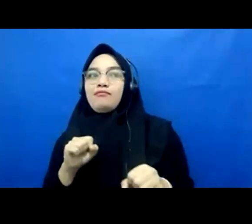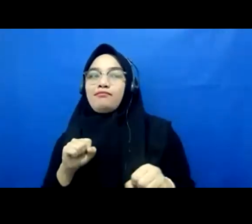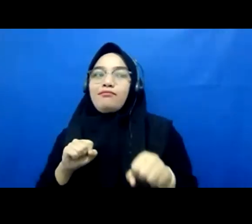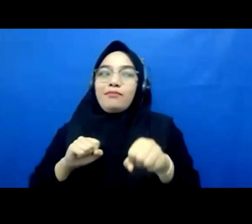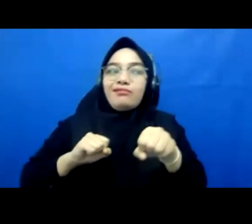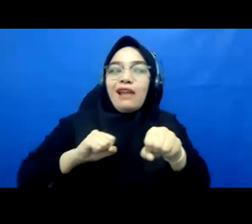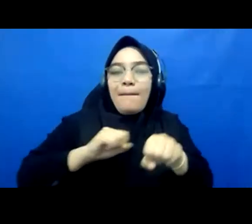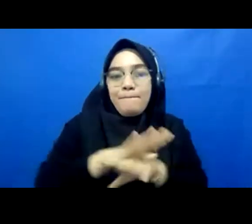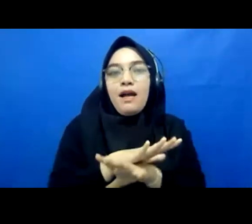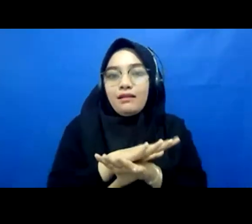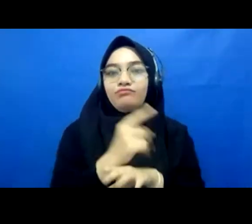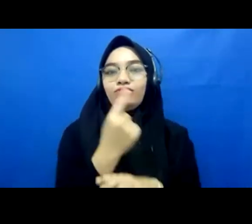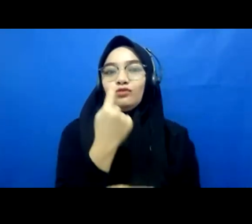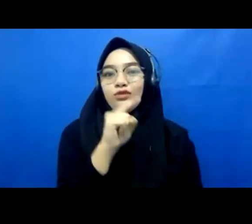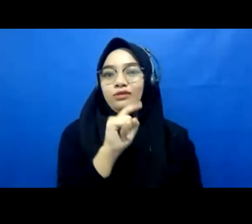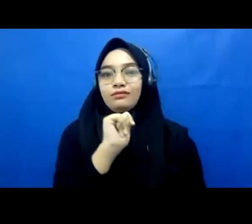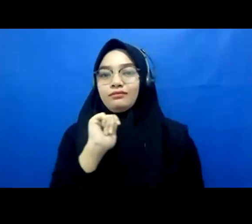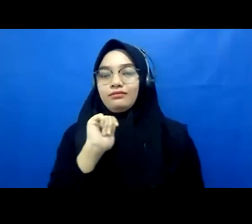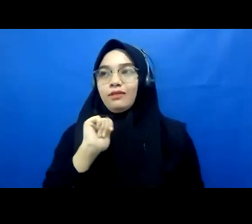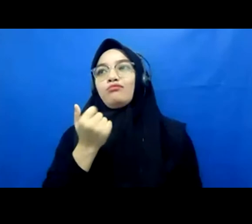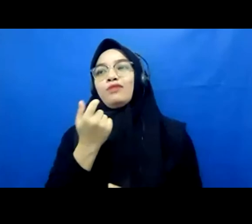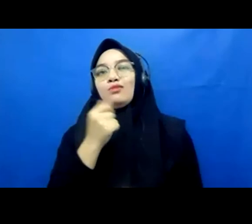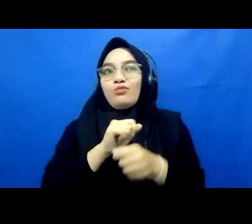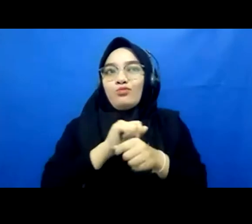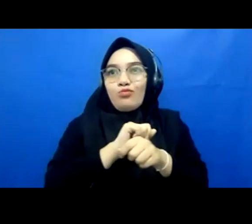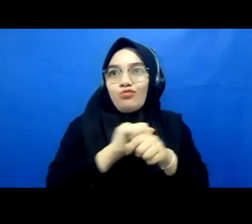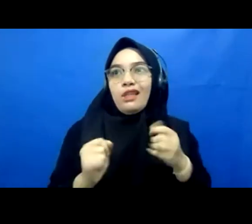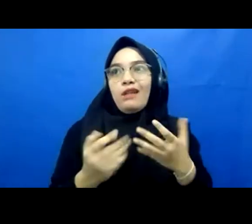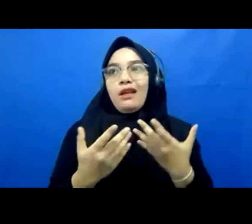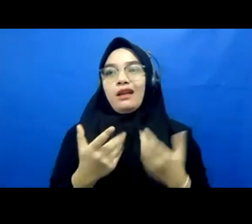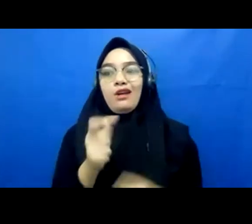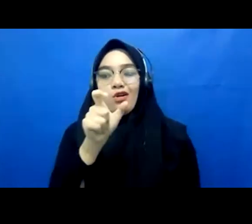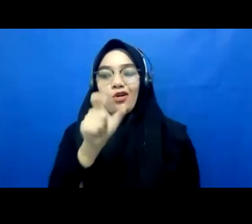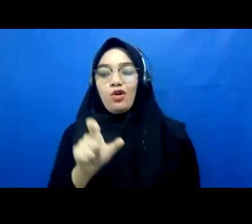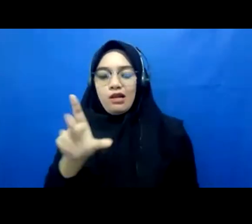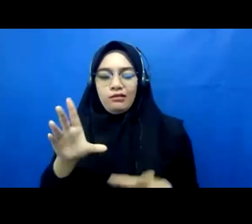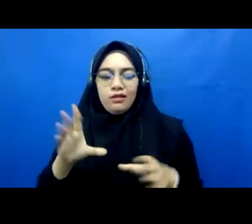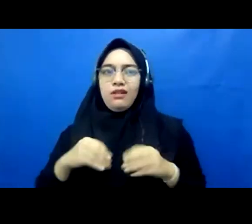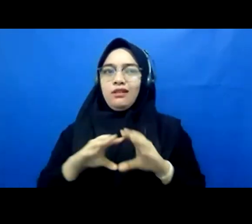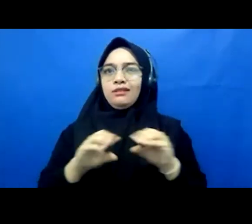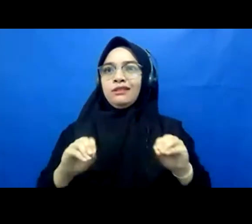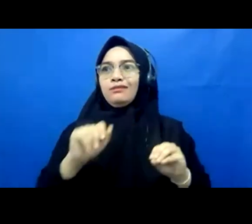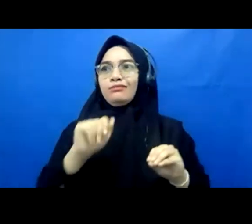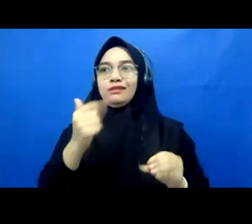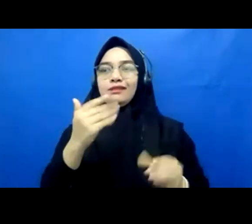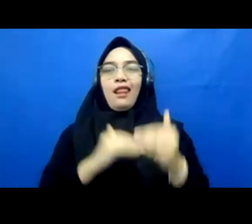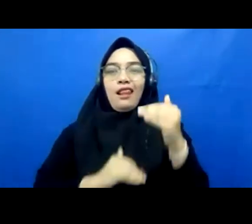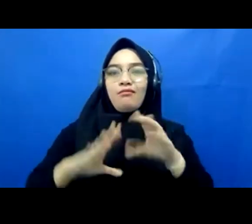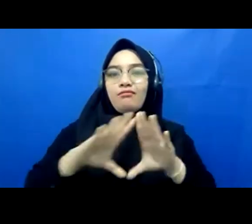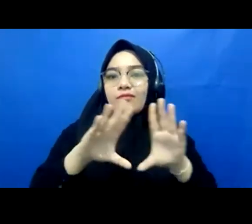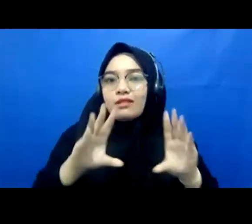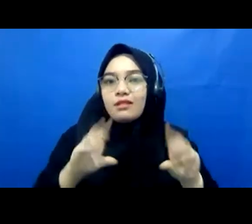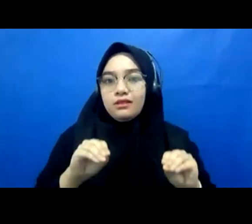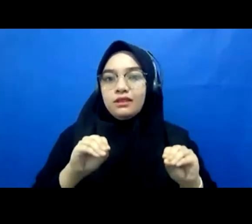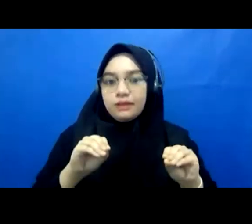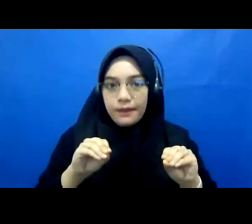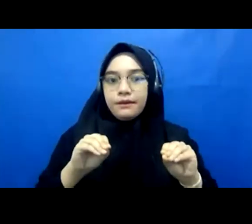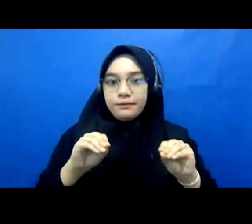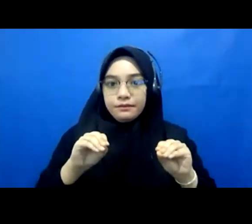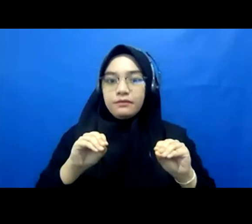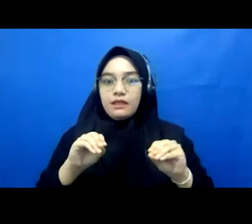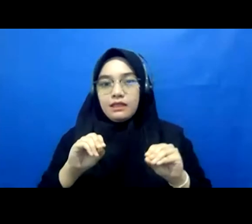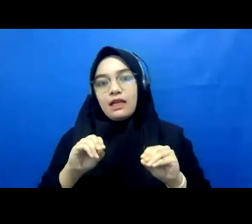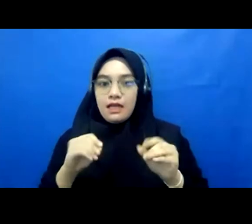become inclusive and therefore addressing one of the greatest forms of discrimination still